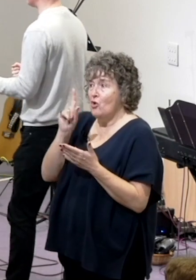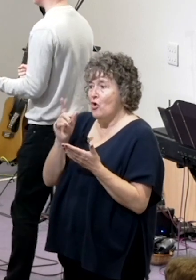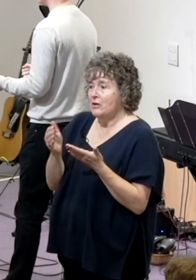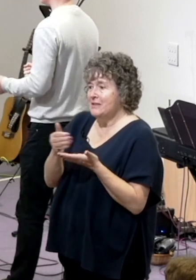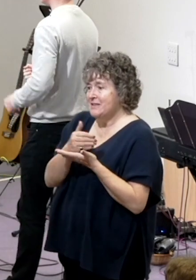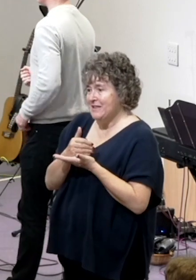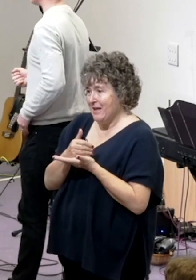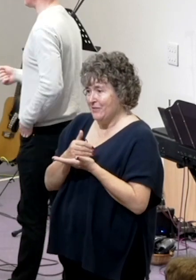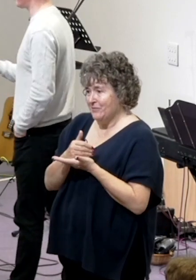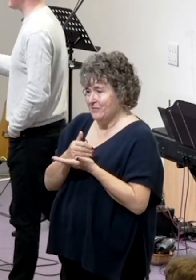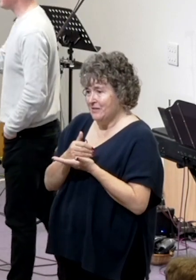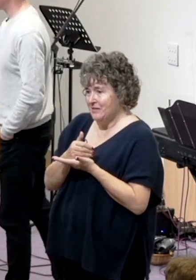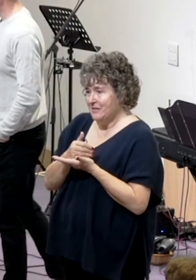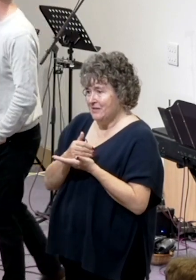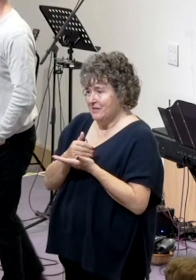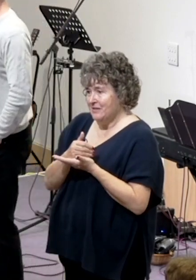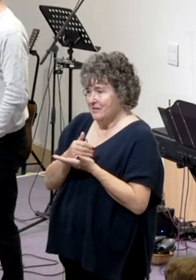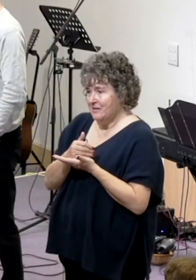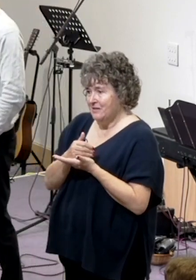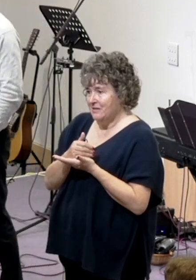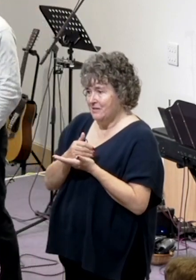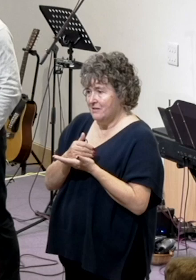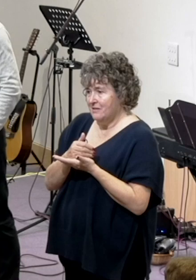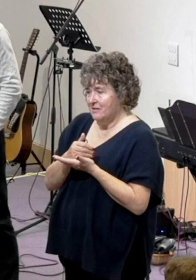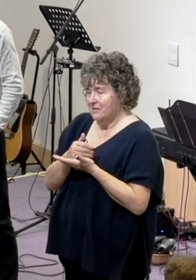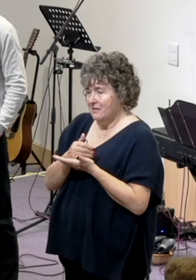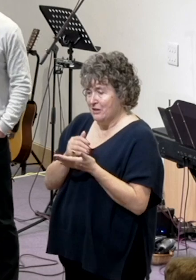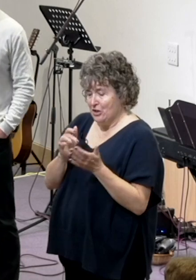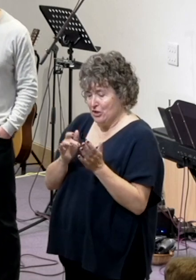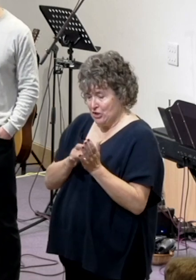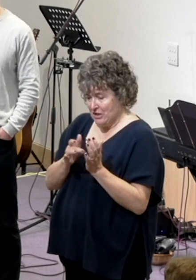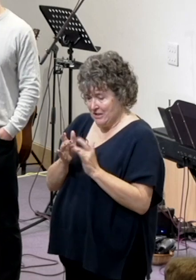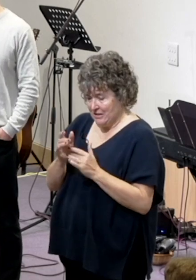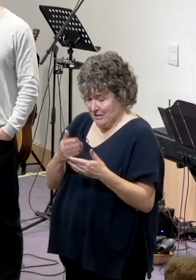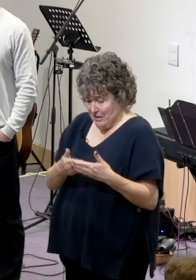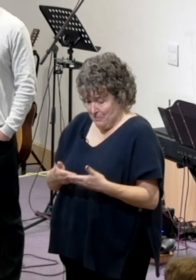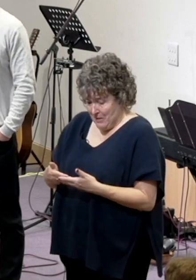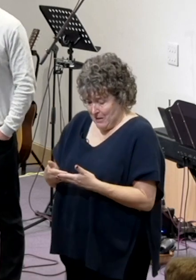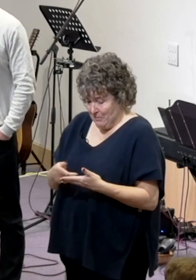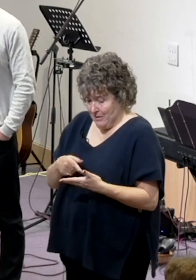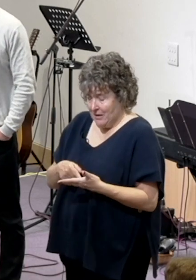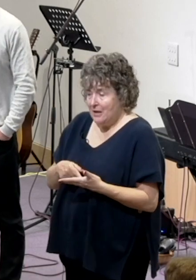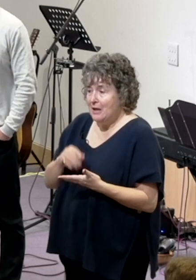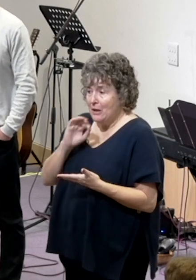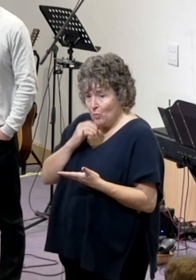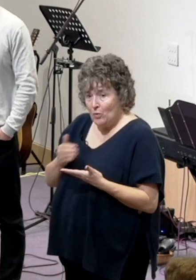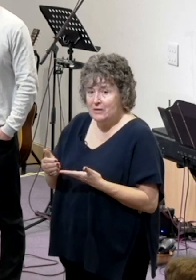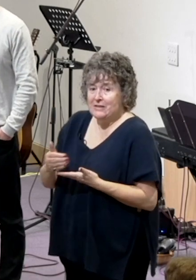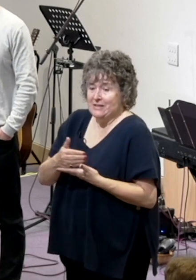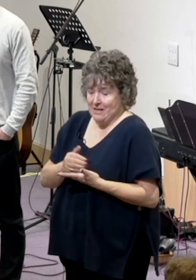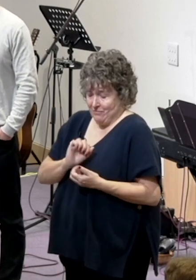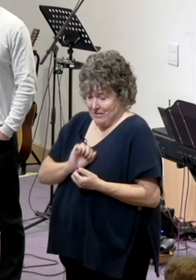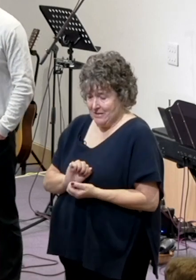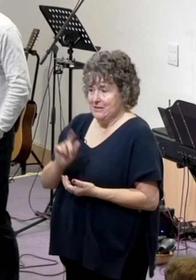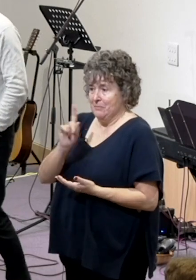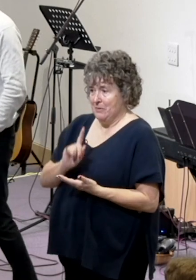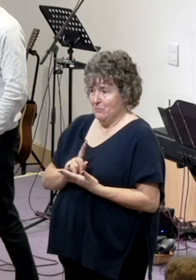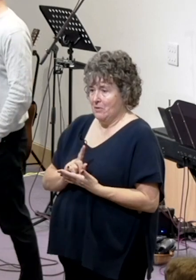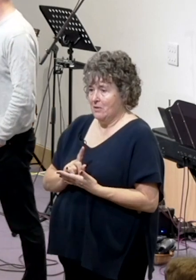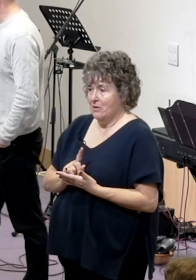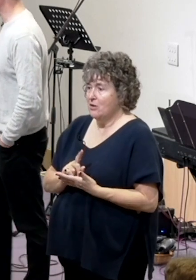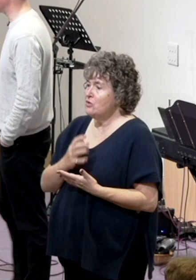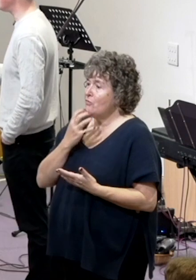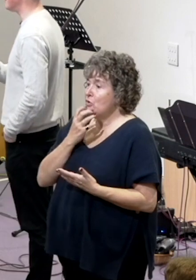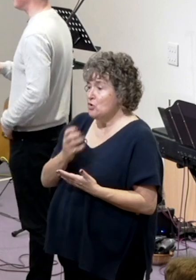explanation, we're told that he's given this name because Jesus, this baby, is going to save. So for a